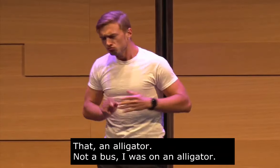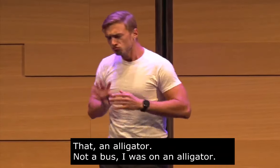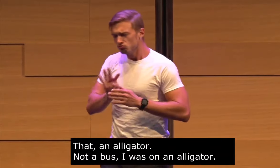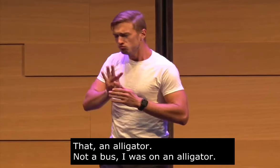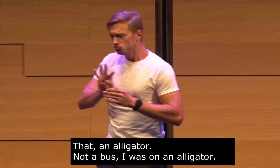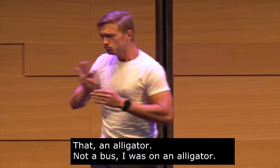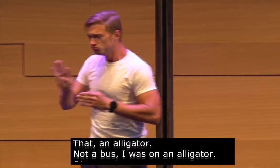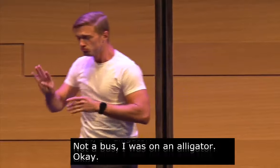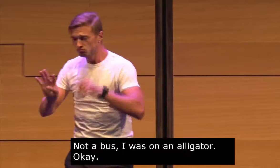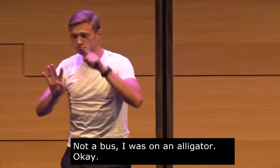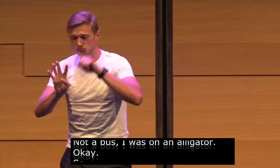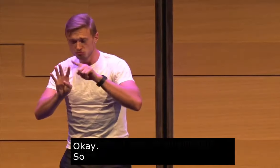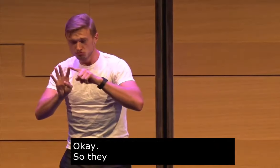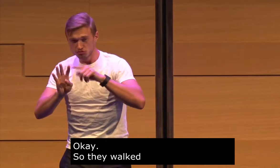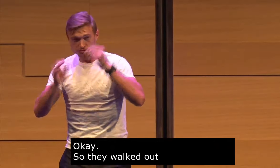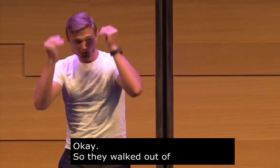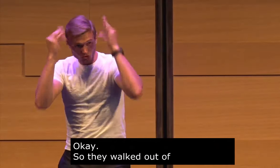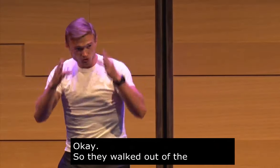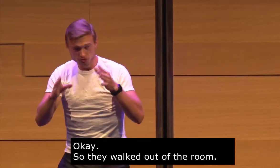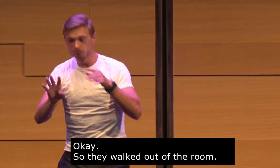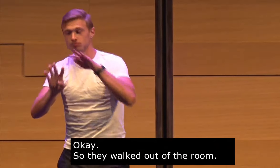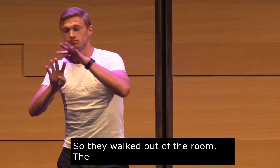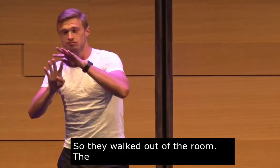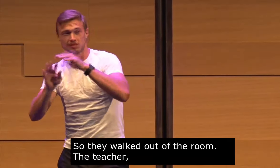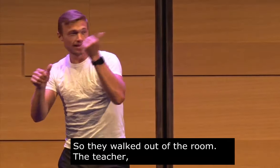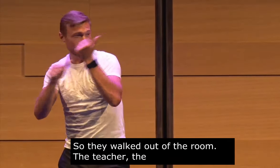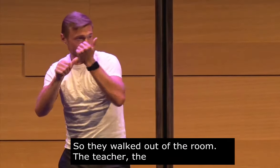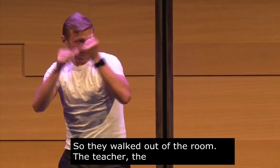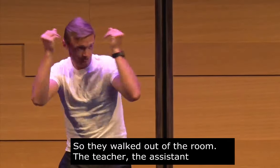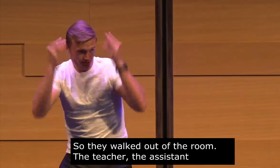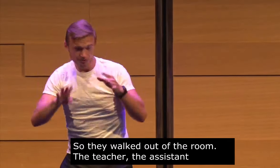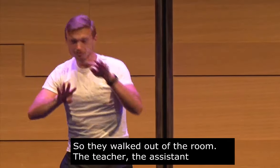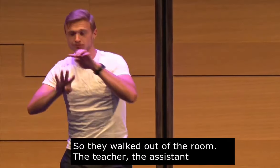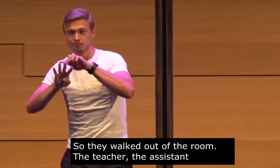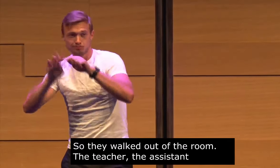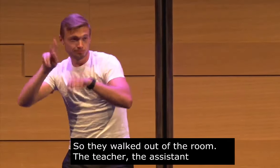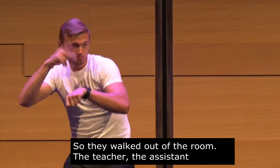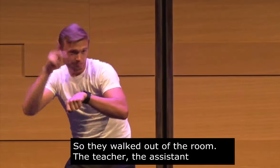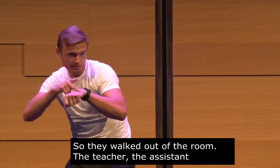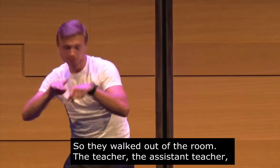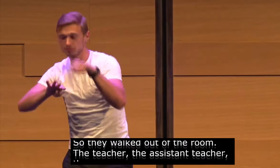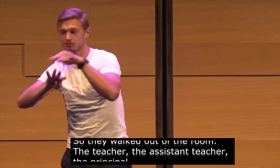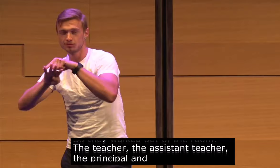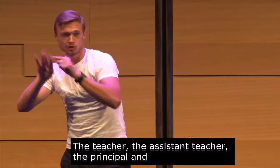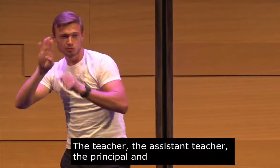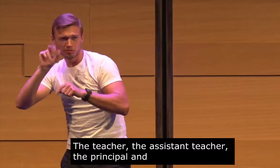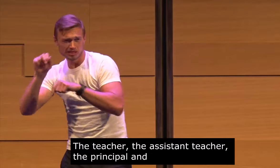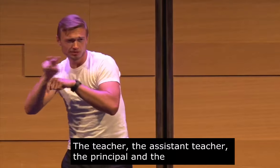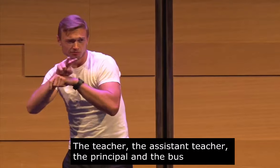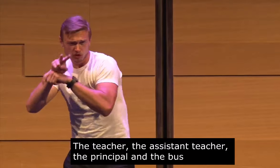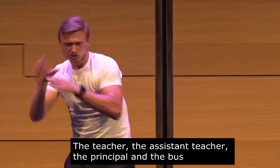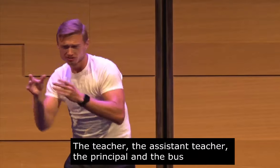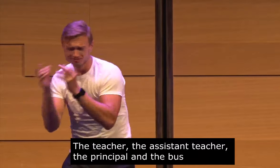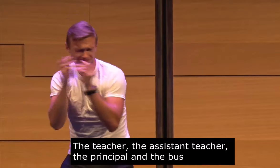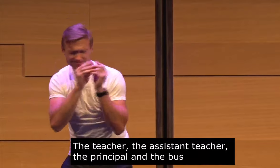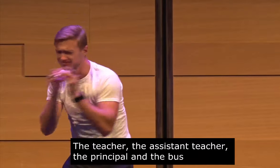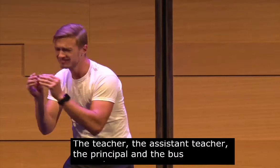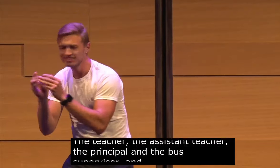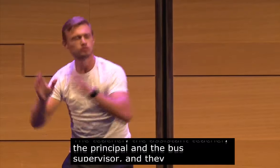Okay, so they walked out of the room, the teacher, the assistant teacher, the principal, and the bus supervisor, and